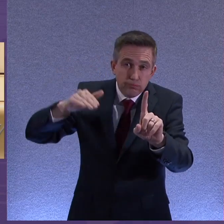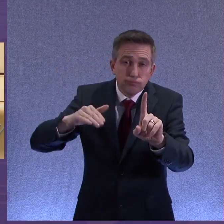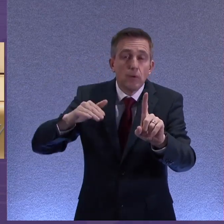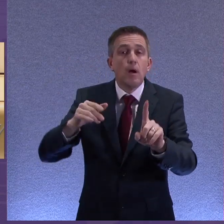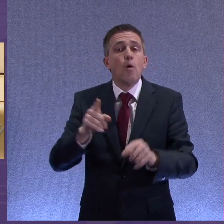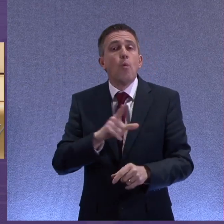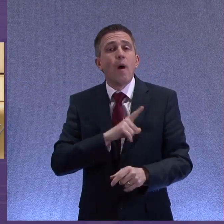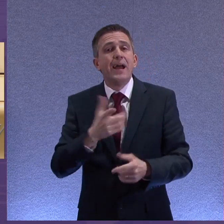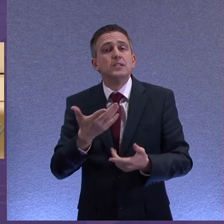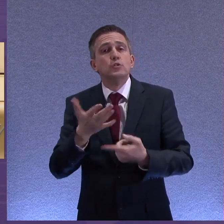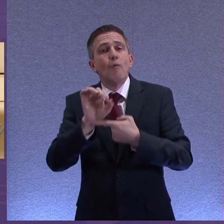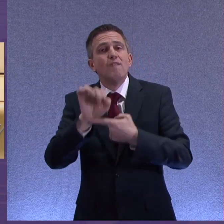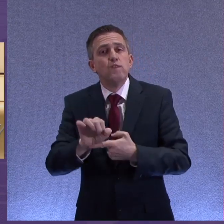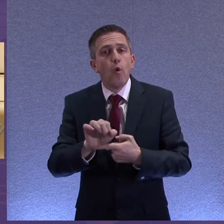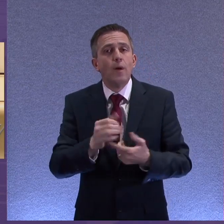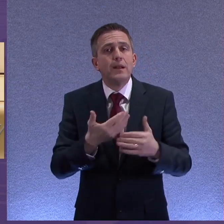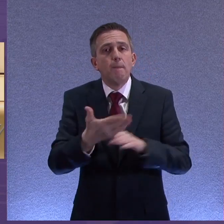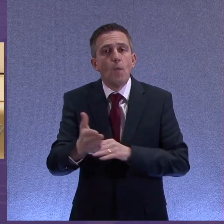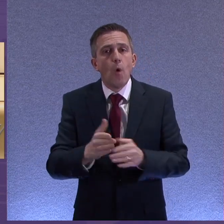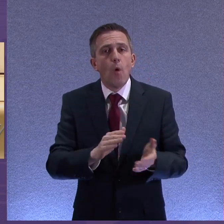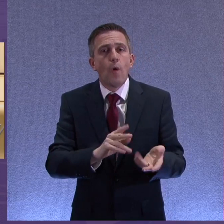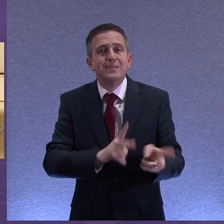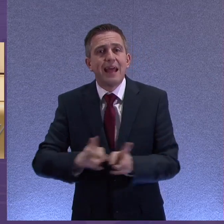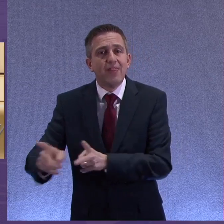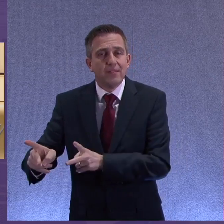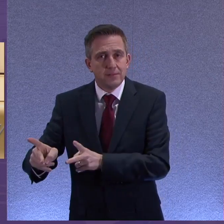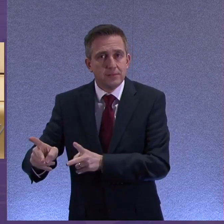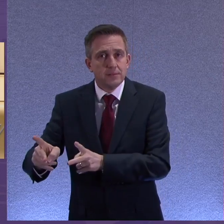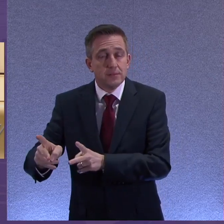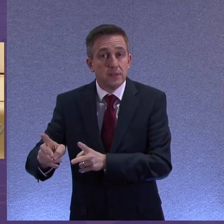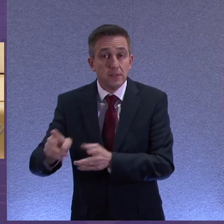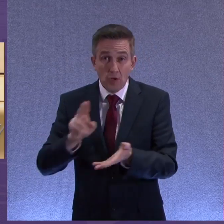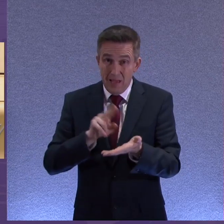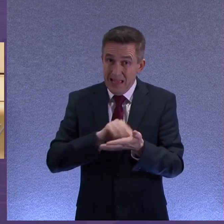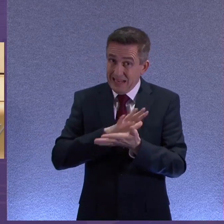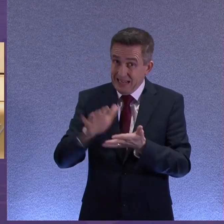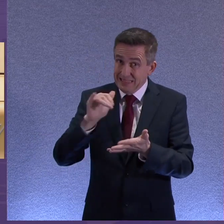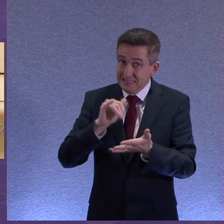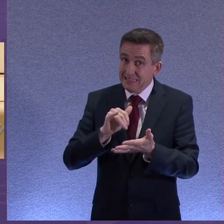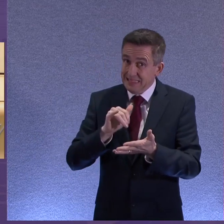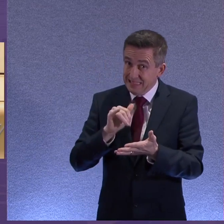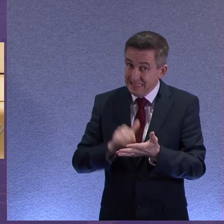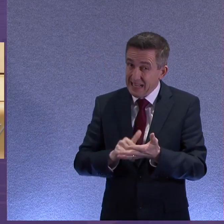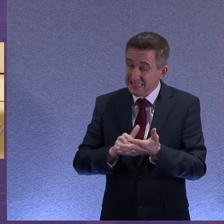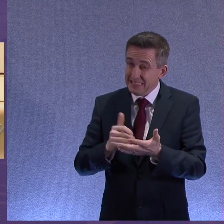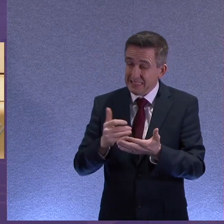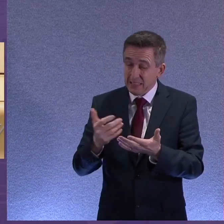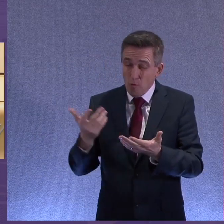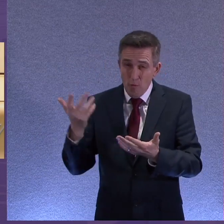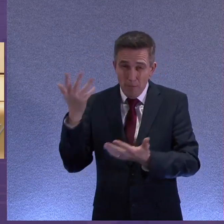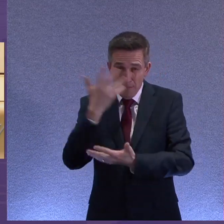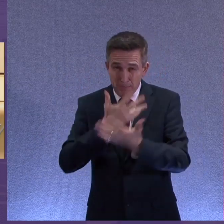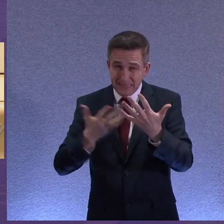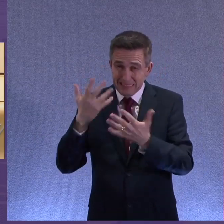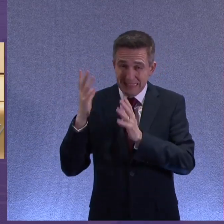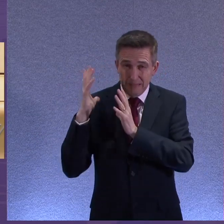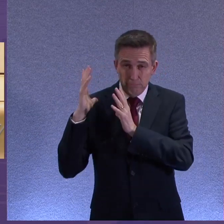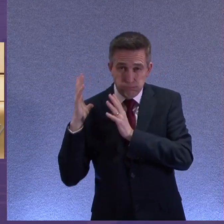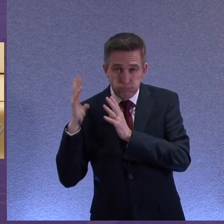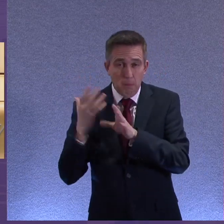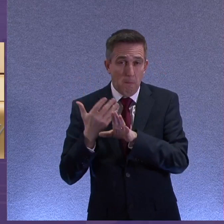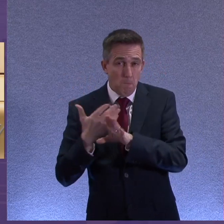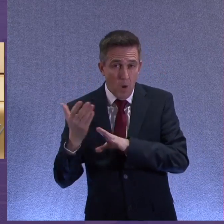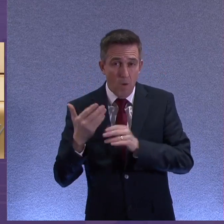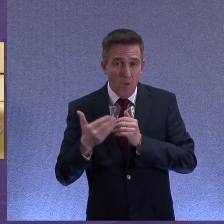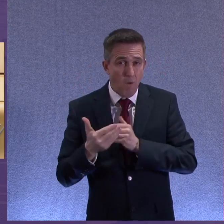deaths. What that does mean, though, is that our health service will be working under significant pressure for longer. And so the